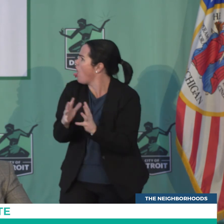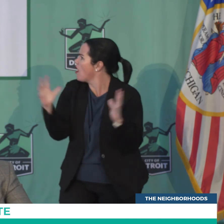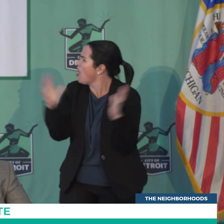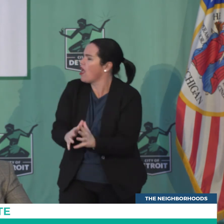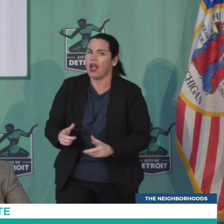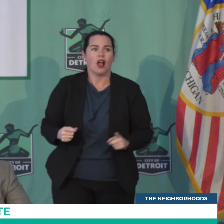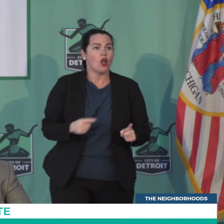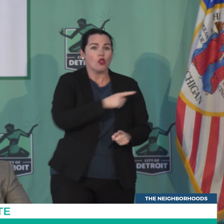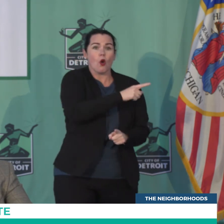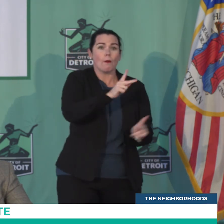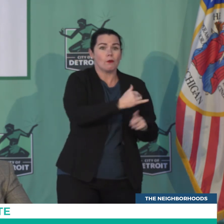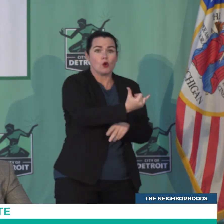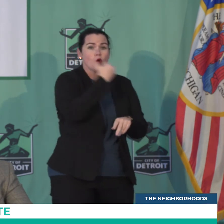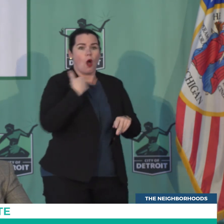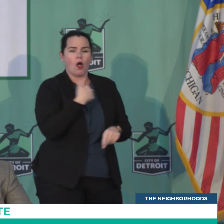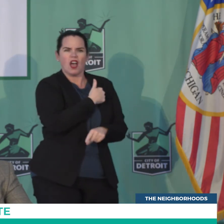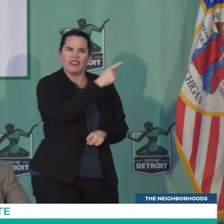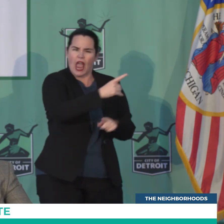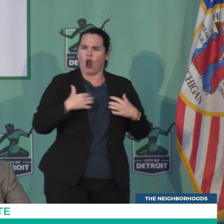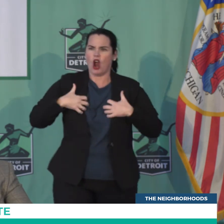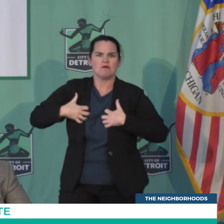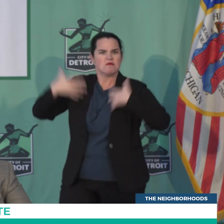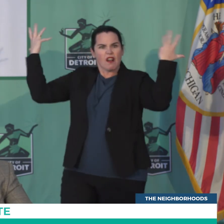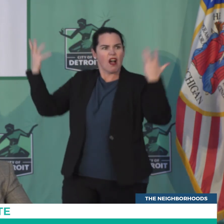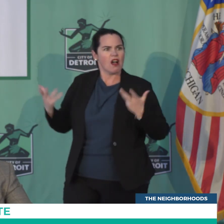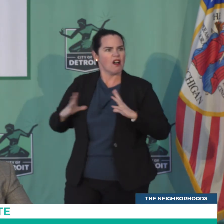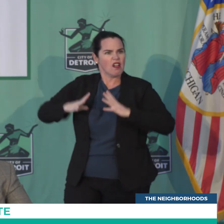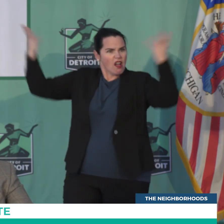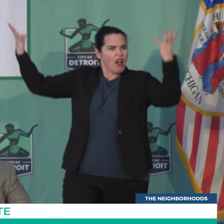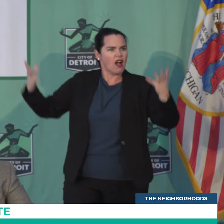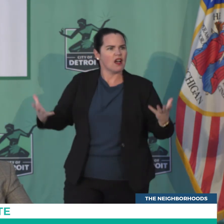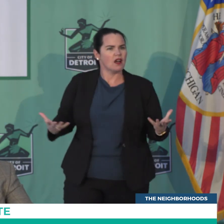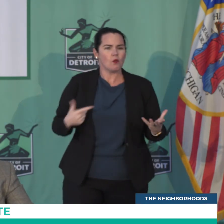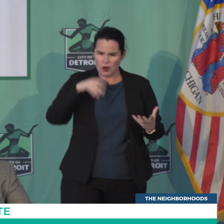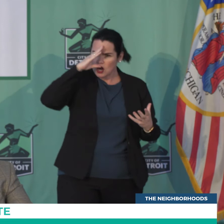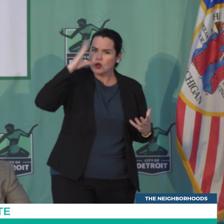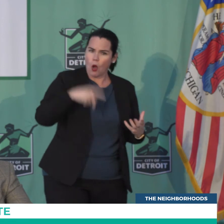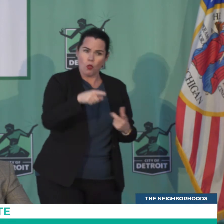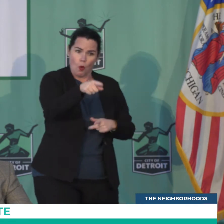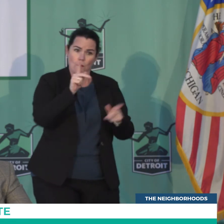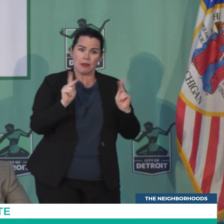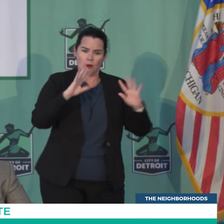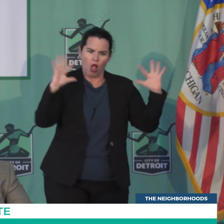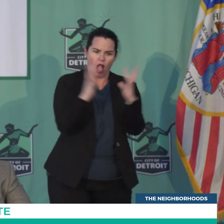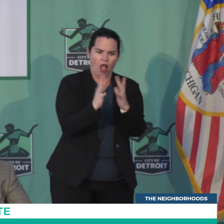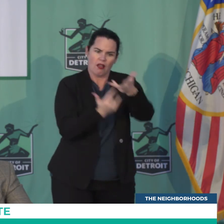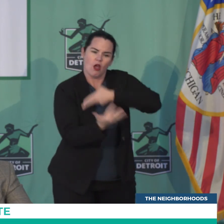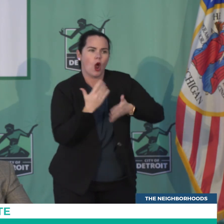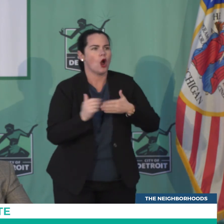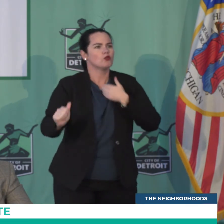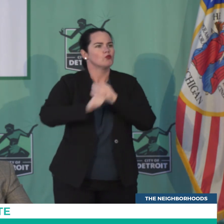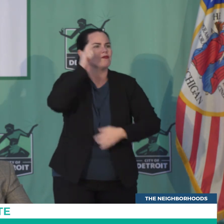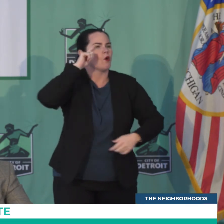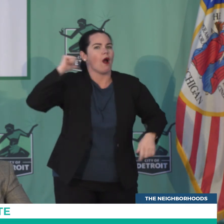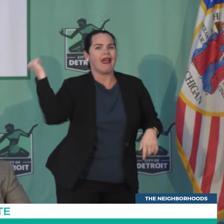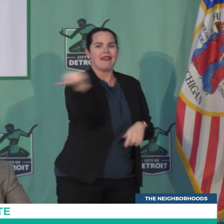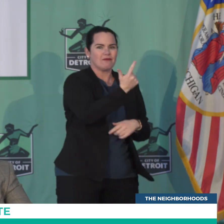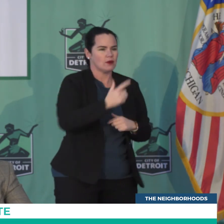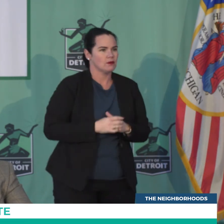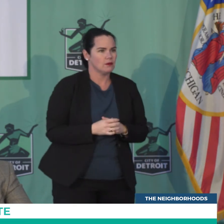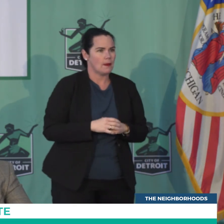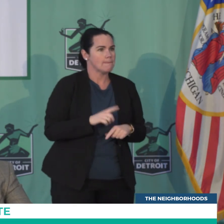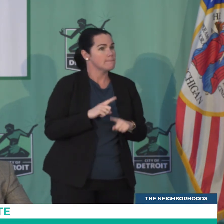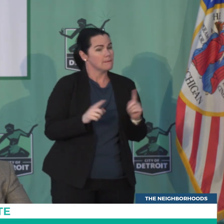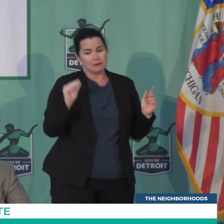understand that those people who are gathering are putting everybody's life in danger. But we may also need stronger and